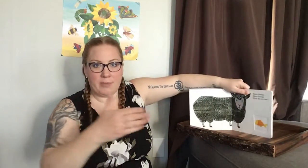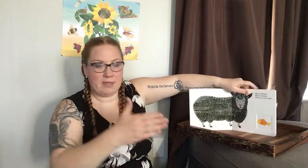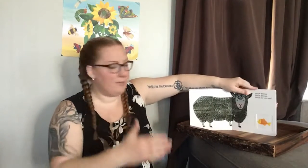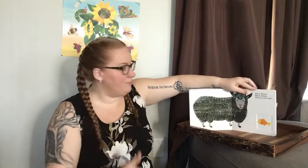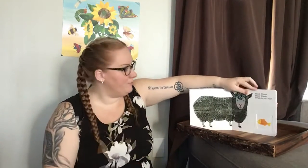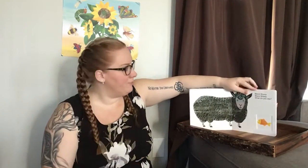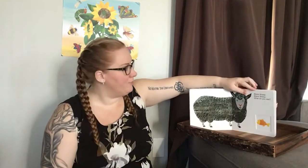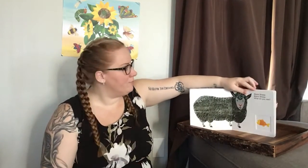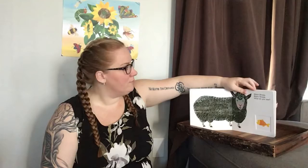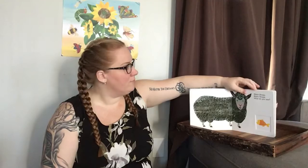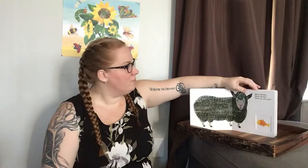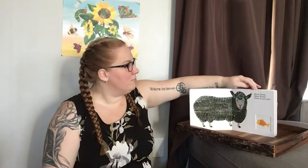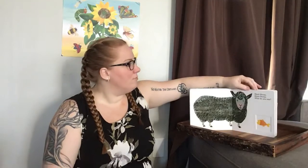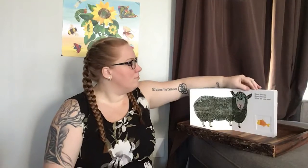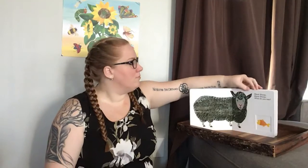Swimming.